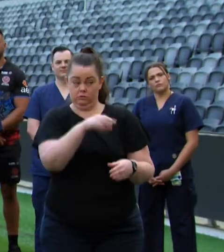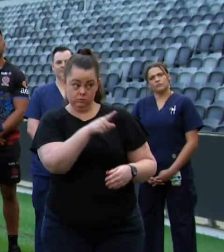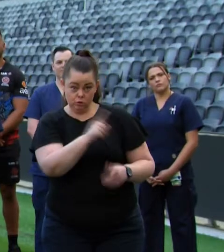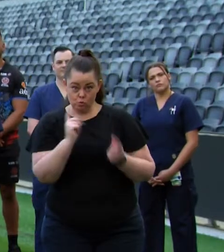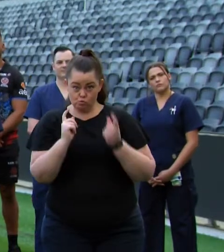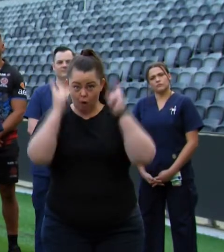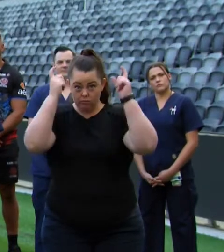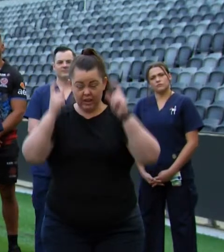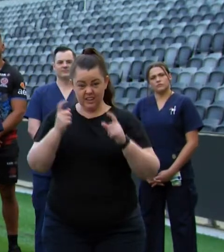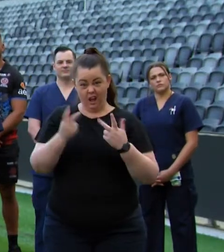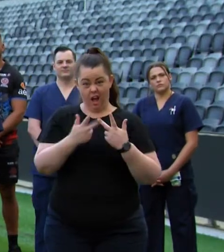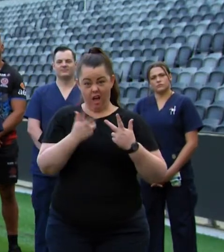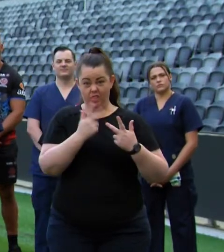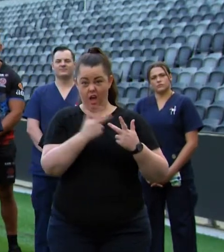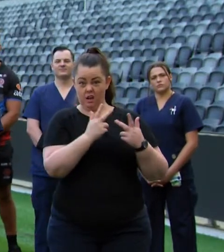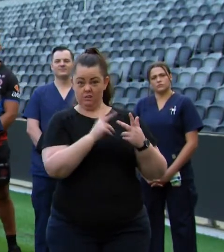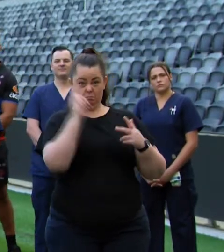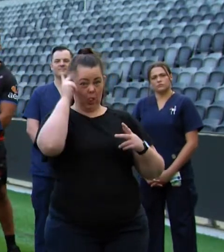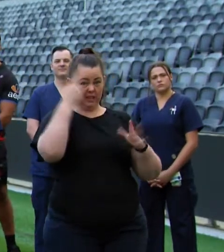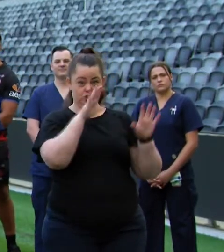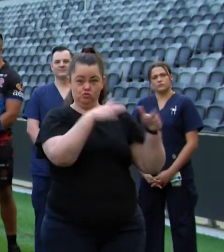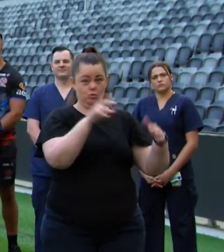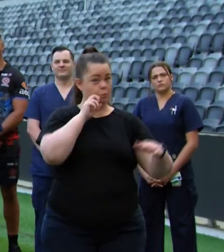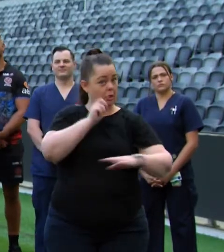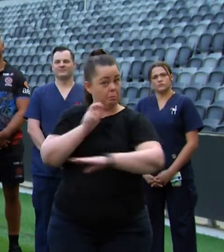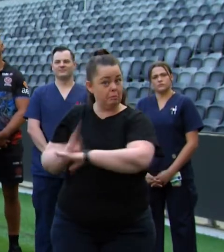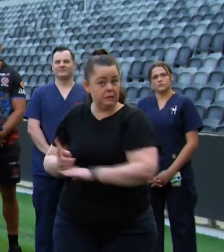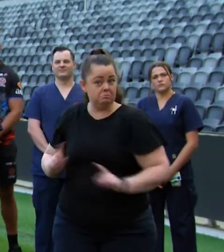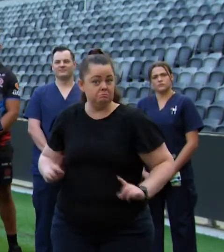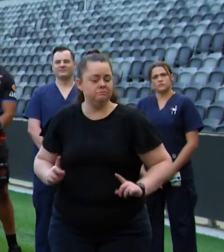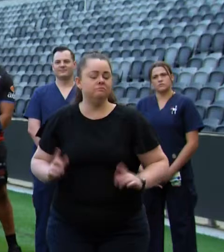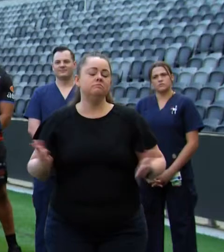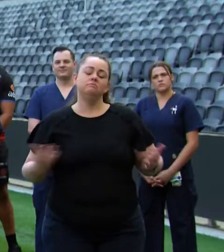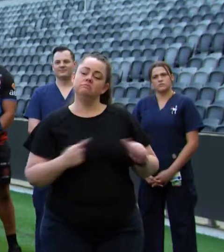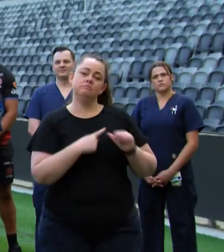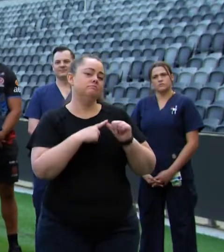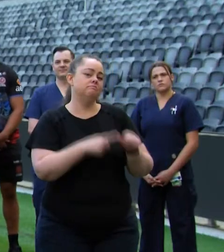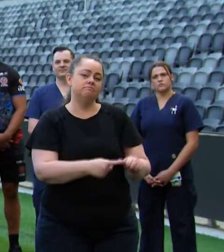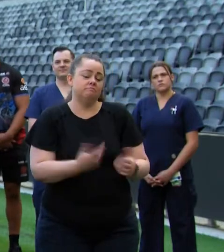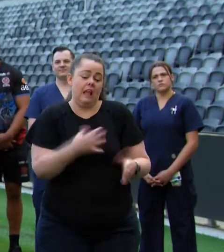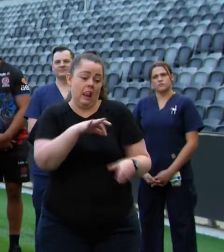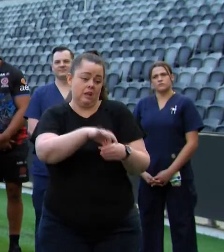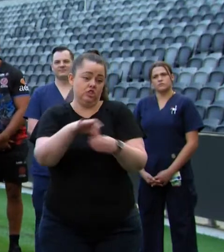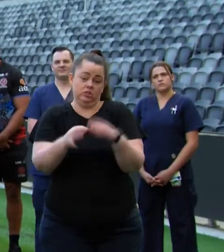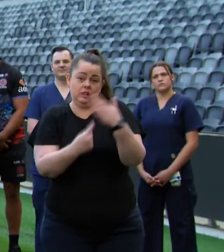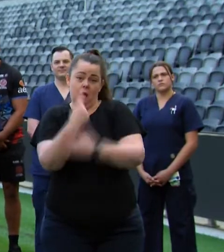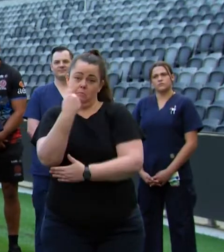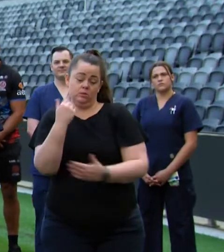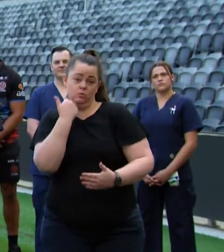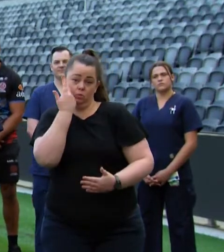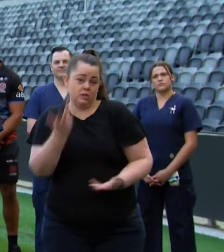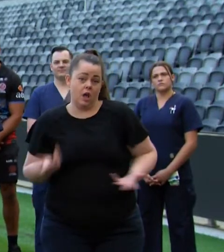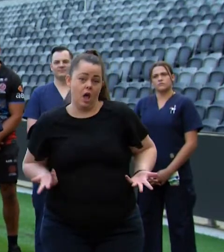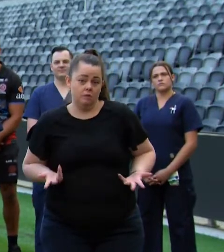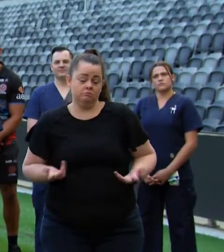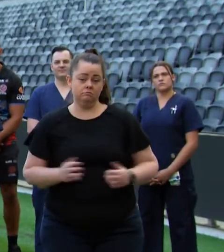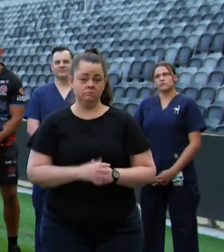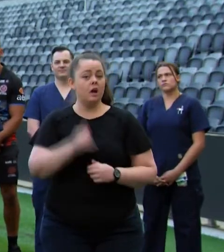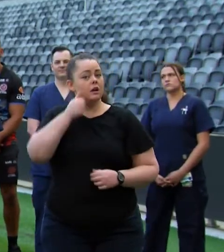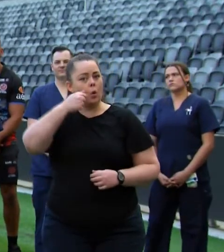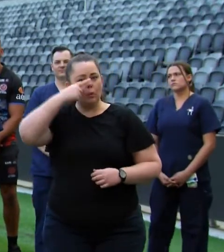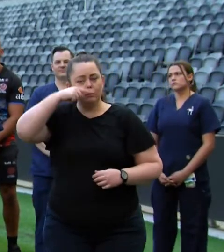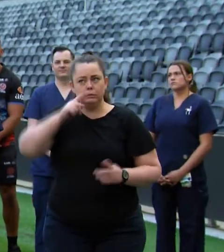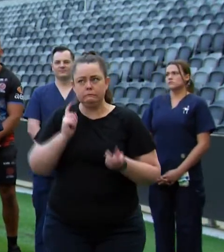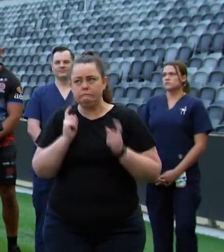people across our state. And I know that mums and dads around New South Wales are focused on the cost of living, household budgets, being in